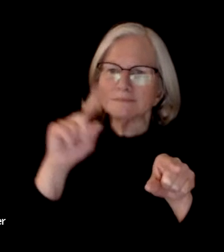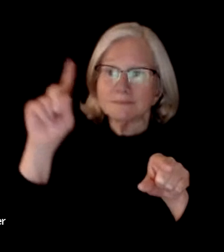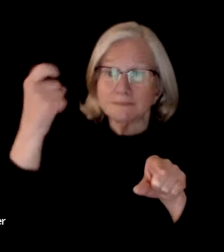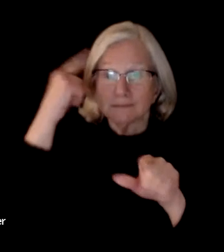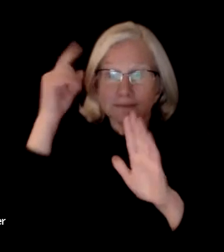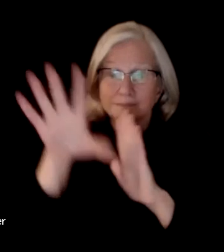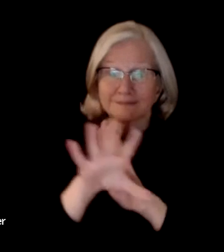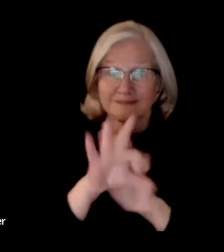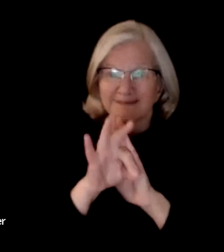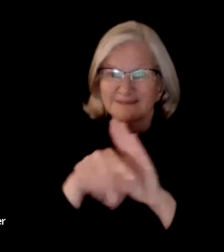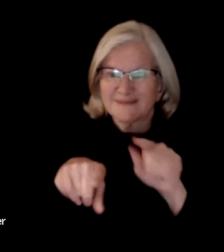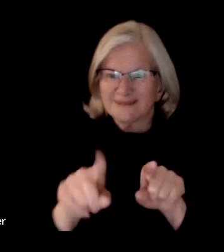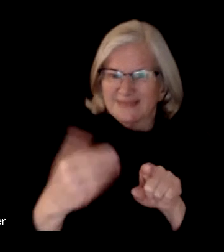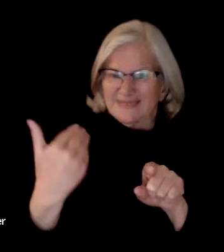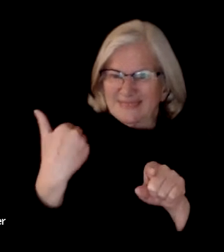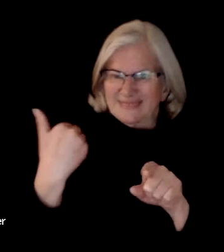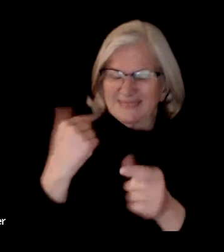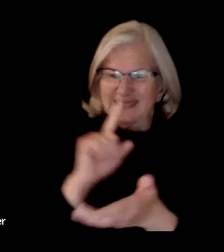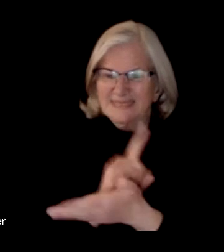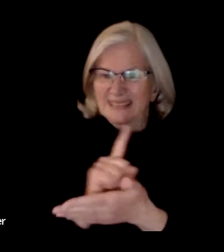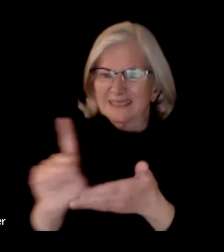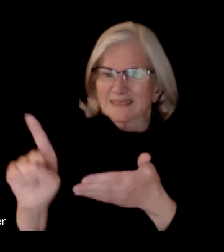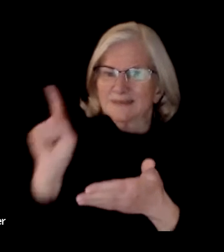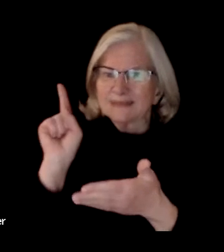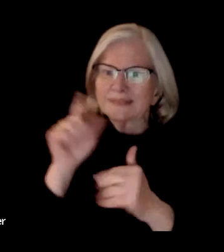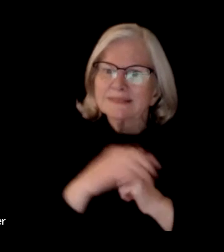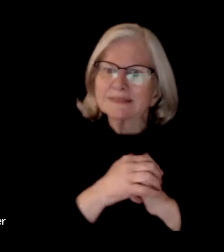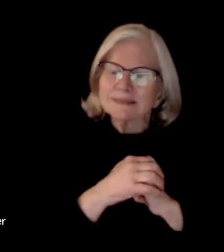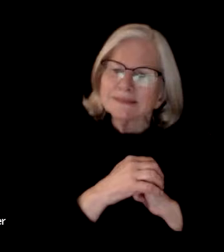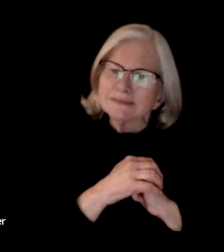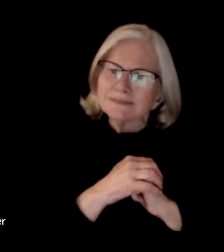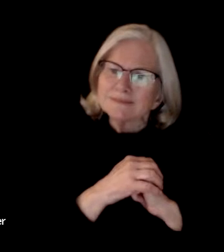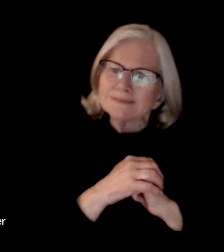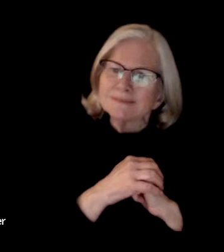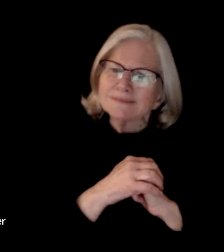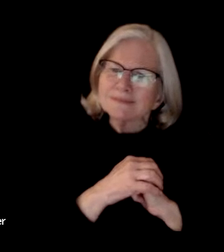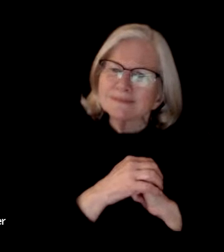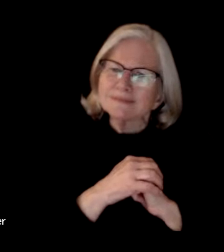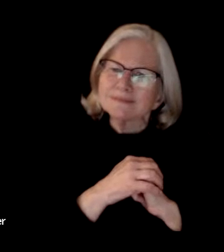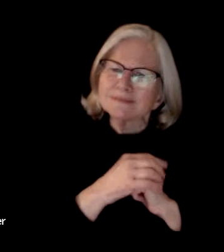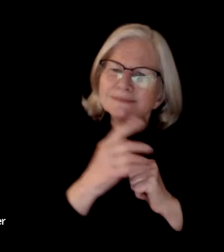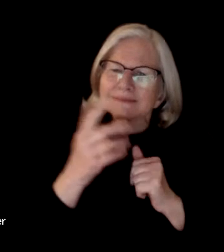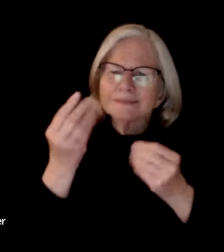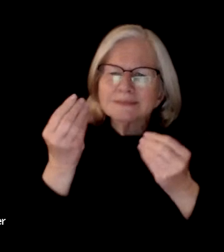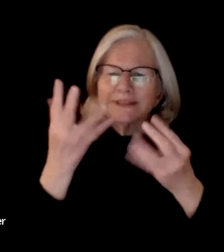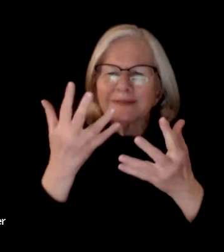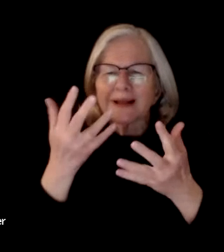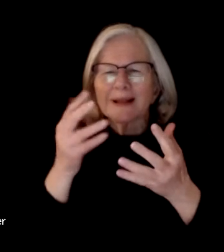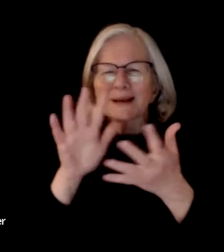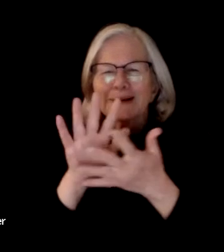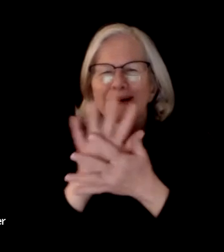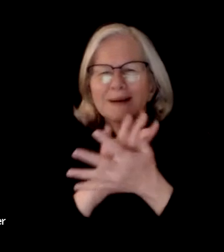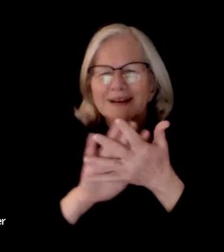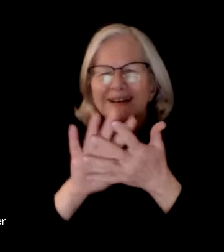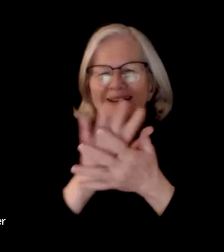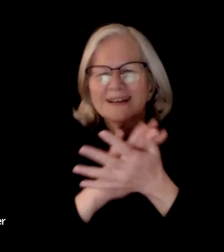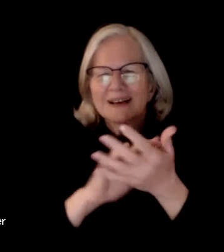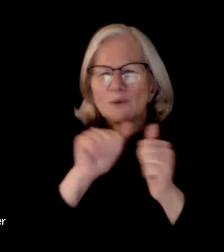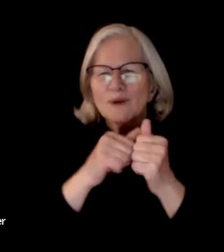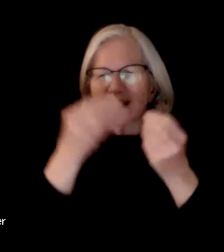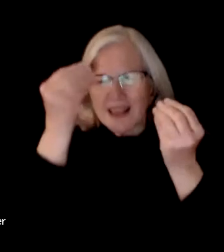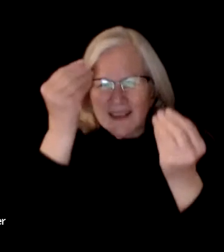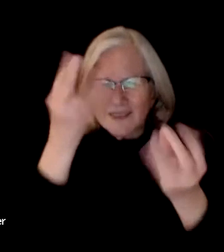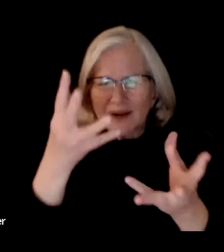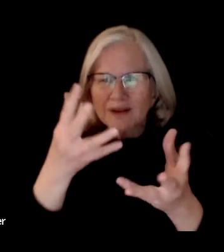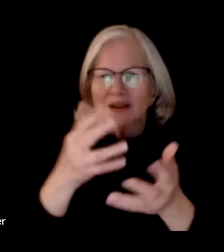last week, there's just a fair amount of noise in these data, which is, I don't offer that as an excuse, but just a